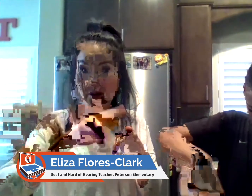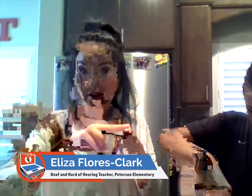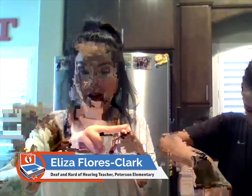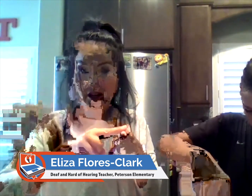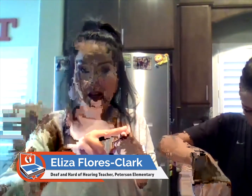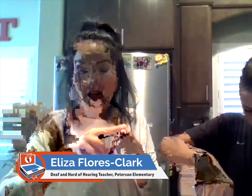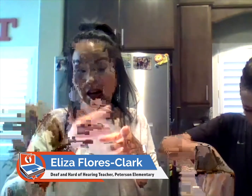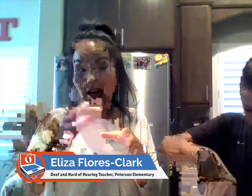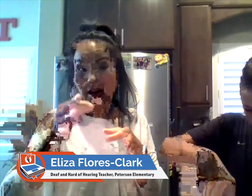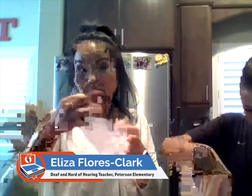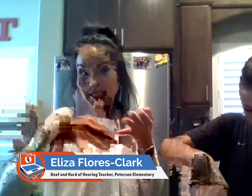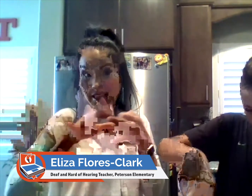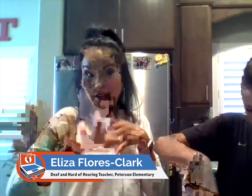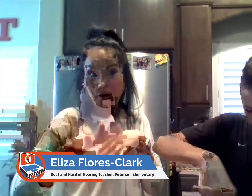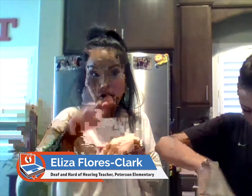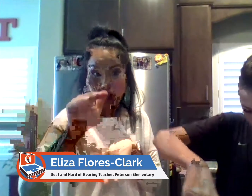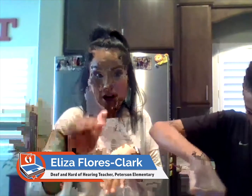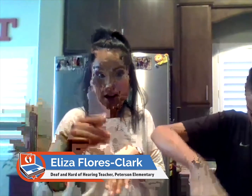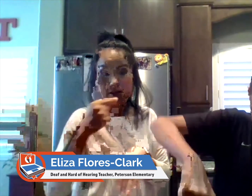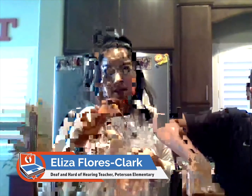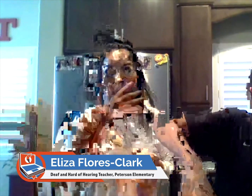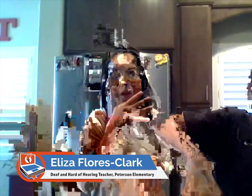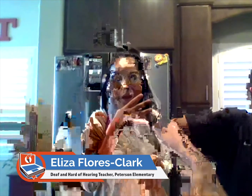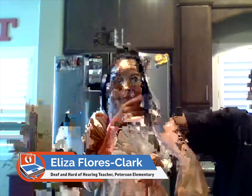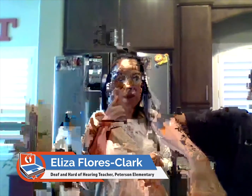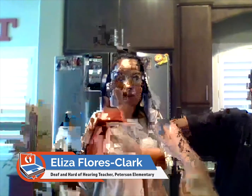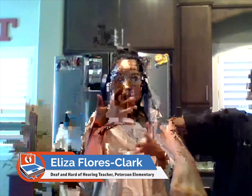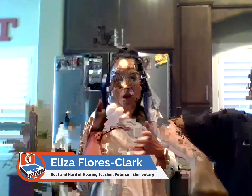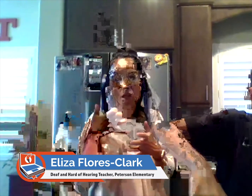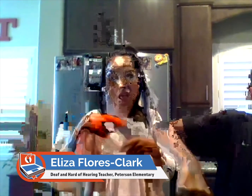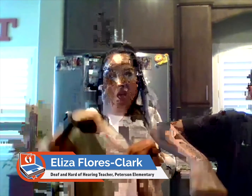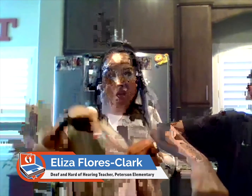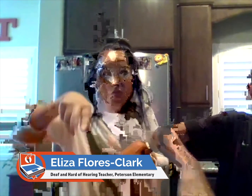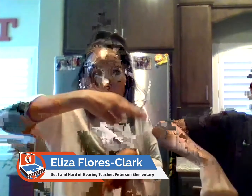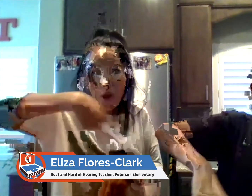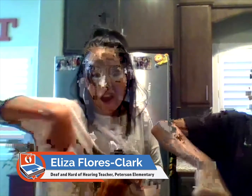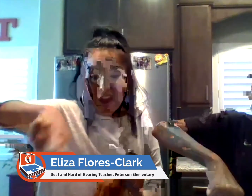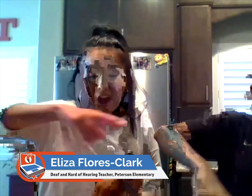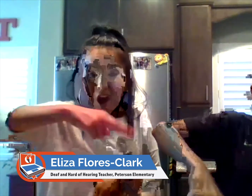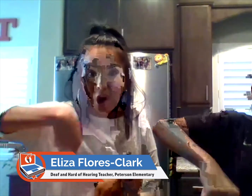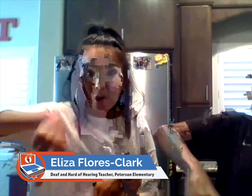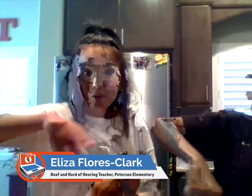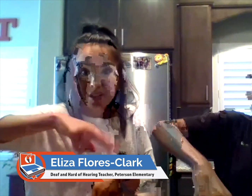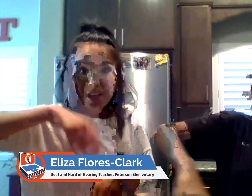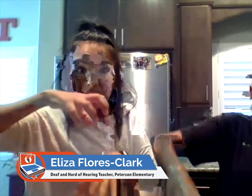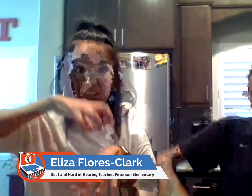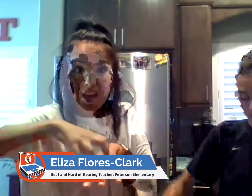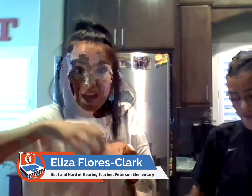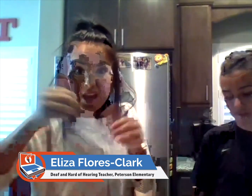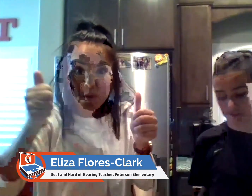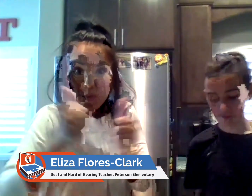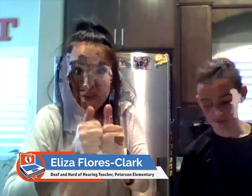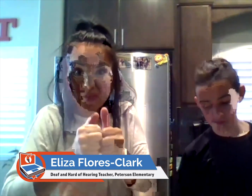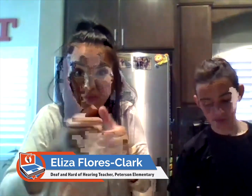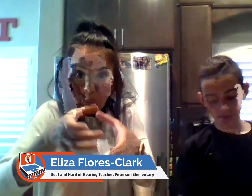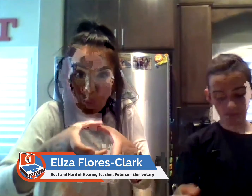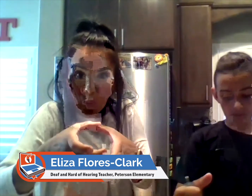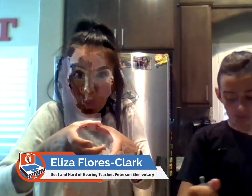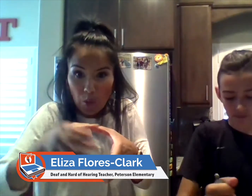vocabulary. Instead of your child saying, Mom, I want the round cake with the hole in